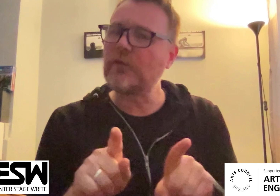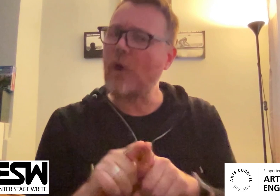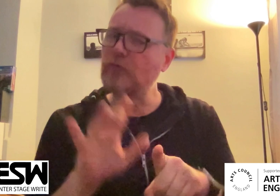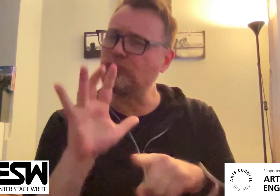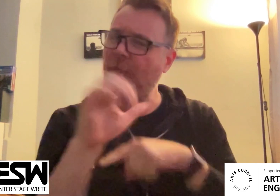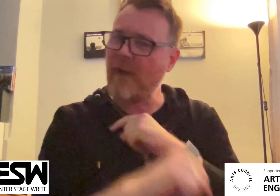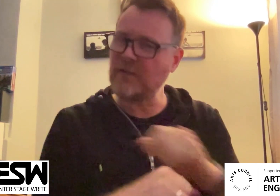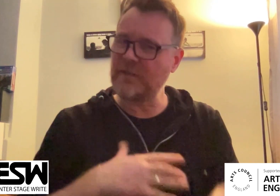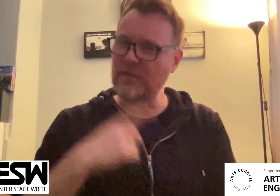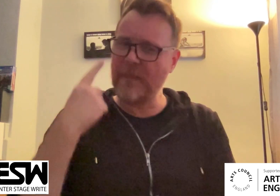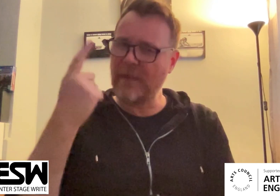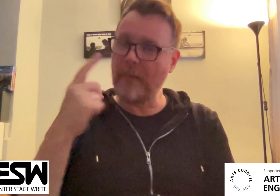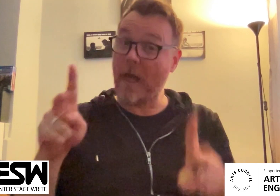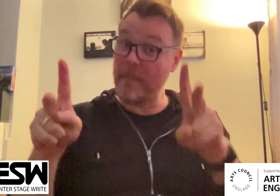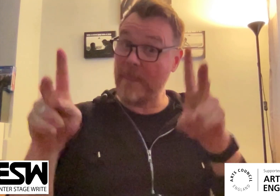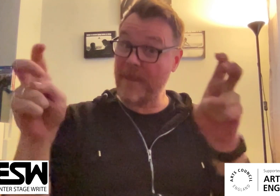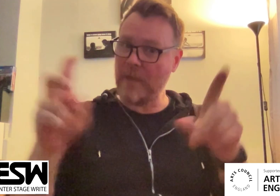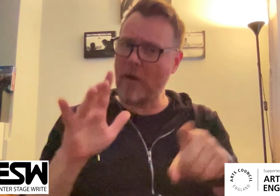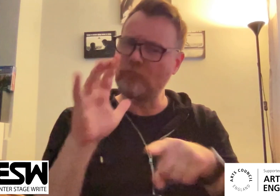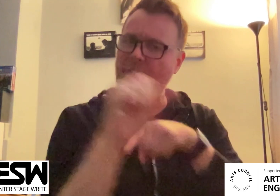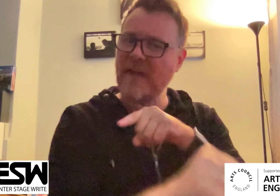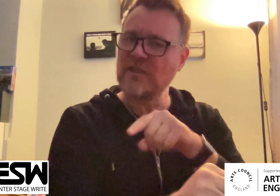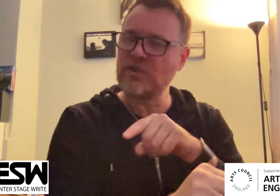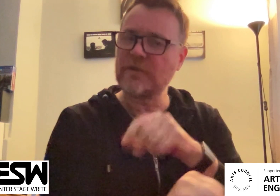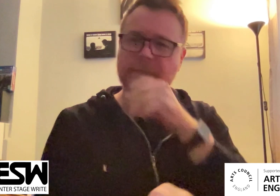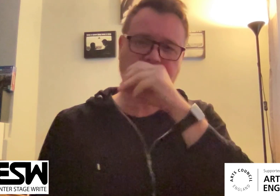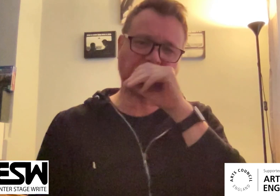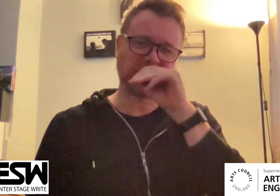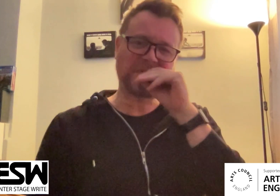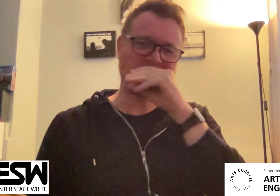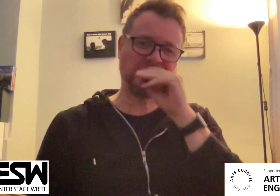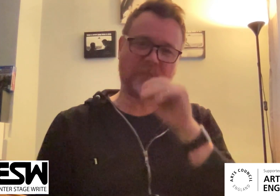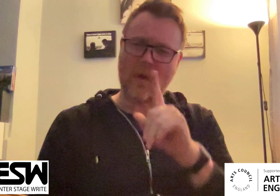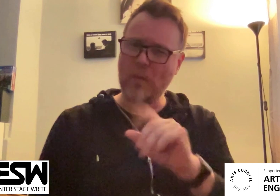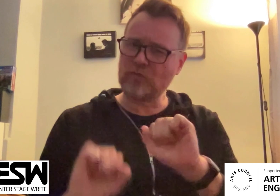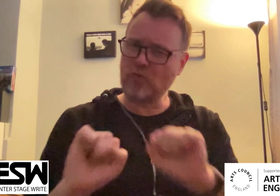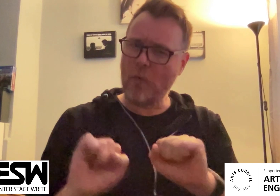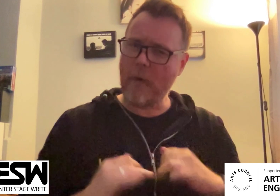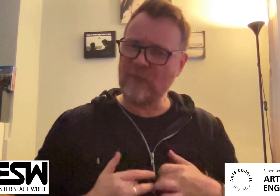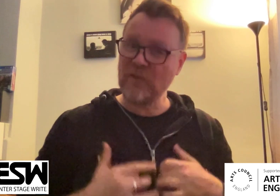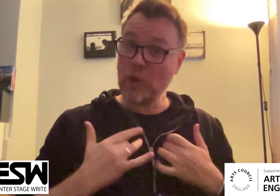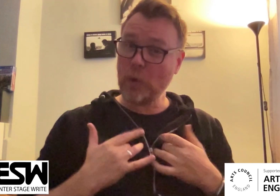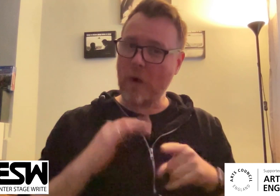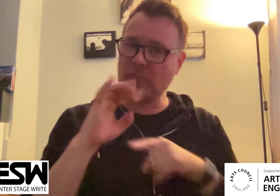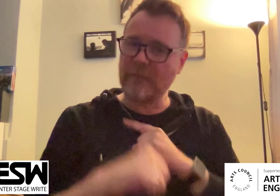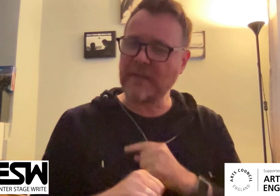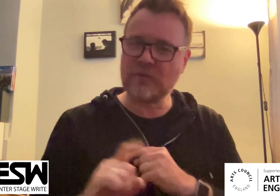also, revenge, think about that theme of revenge and think about your own views on revenge. What's